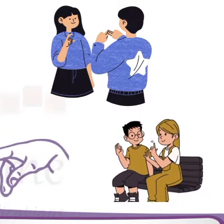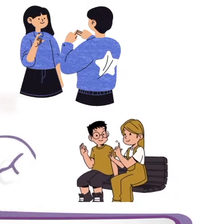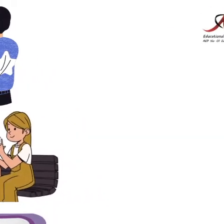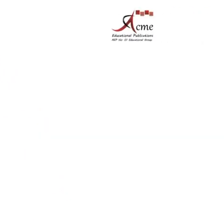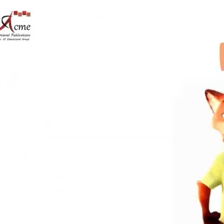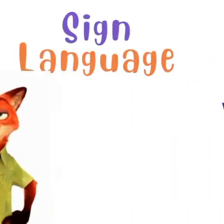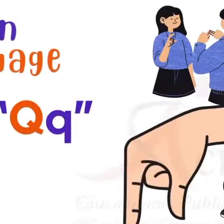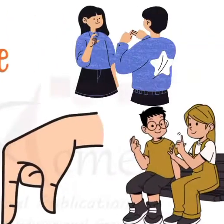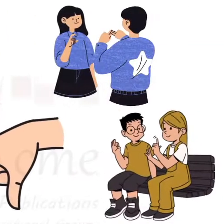Sign language letter Q.